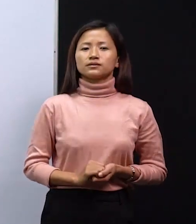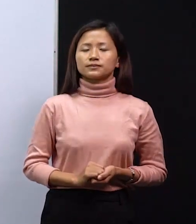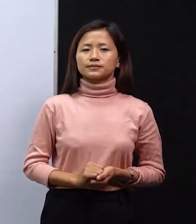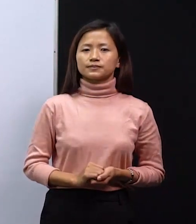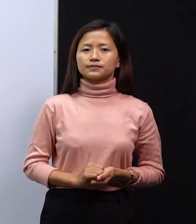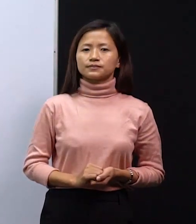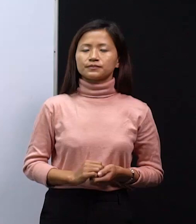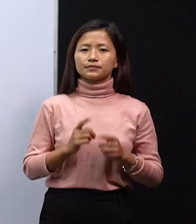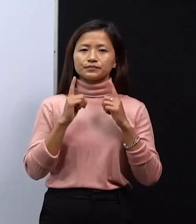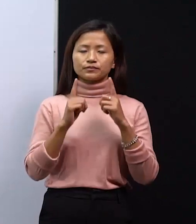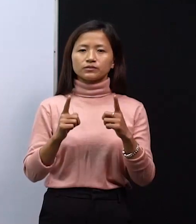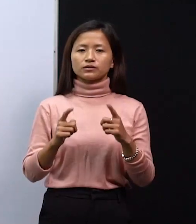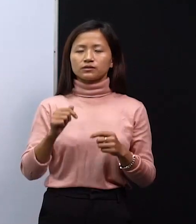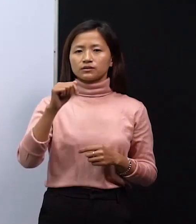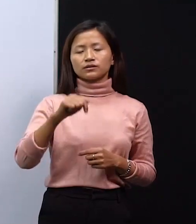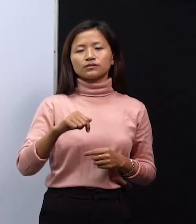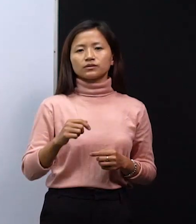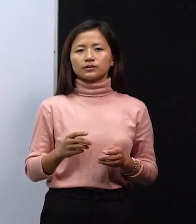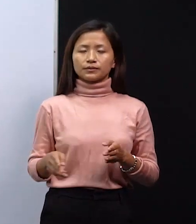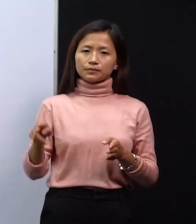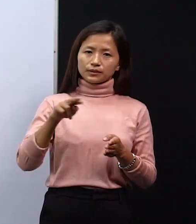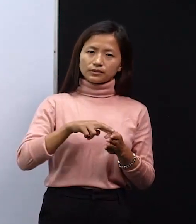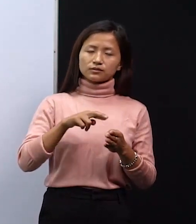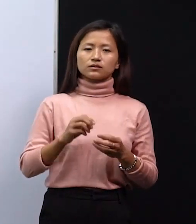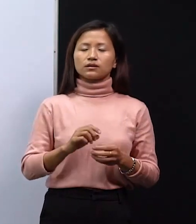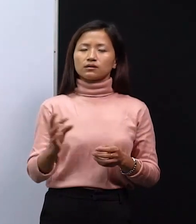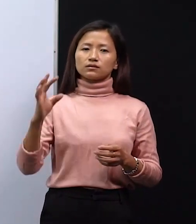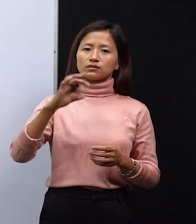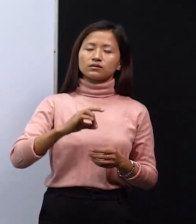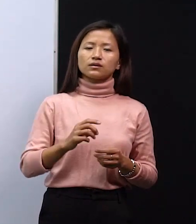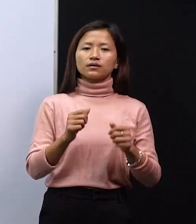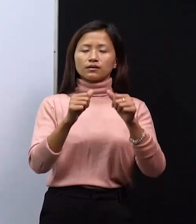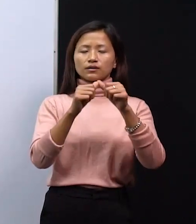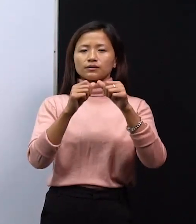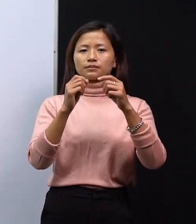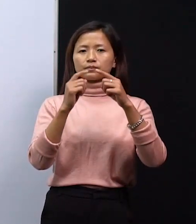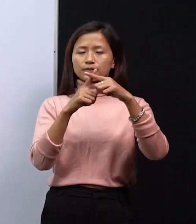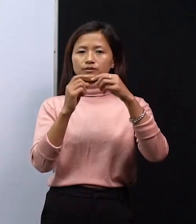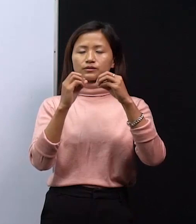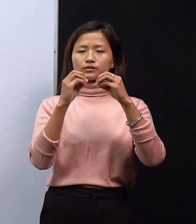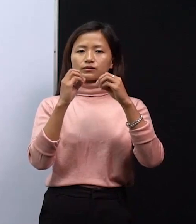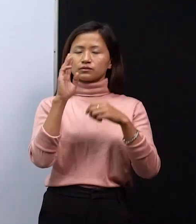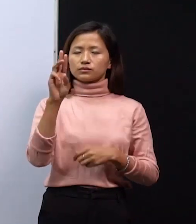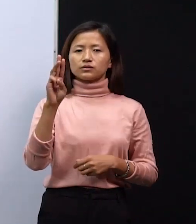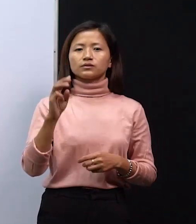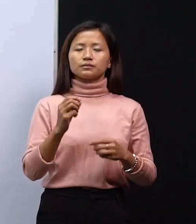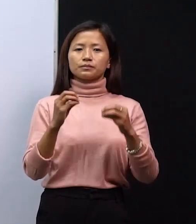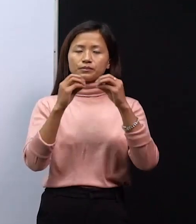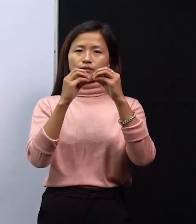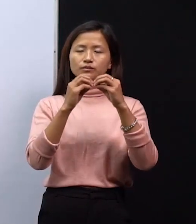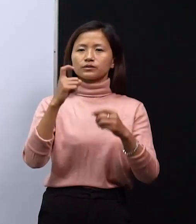b, but here we're going to replace a by 3 plus b will become